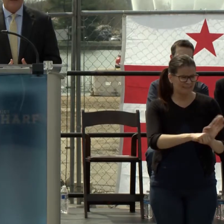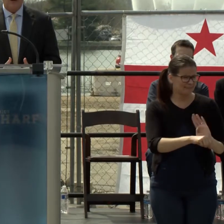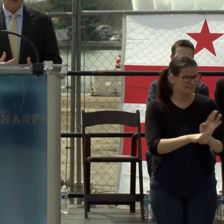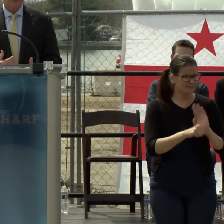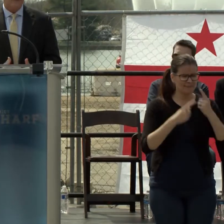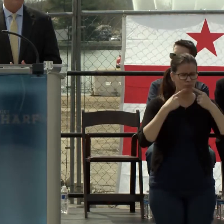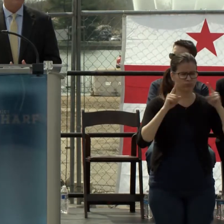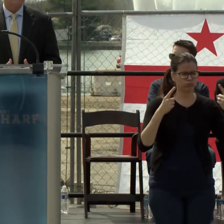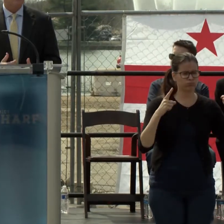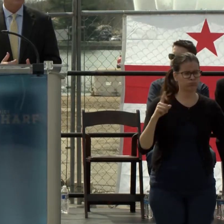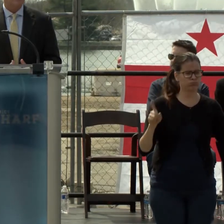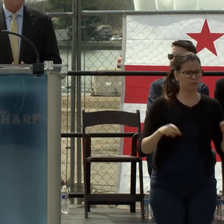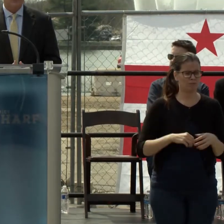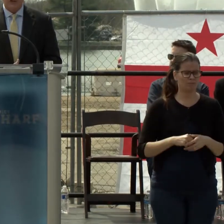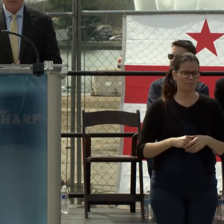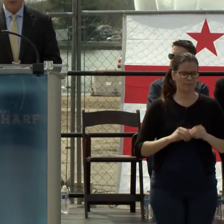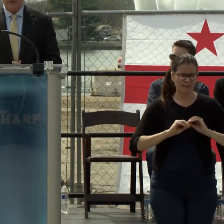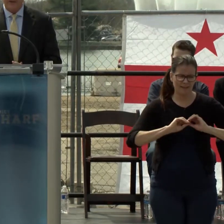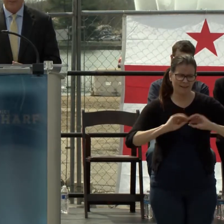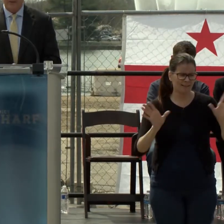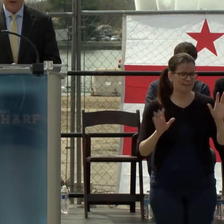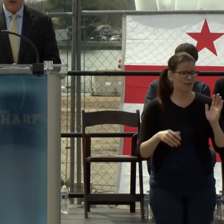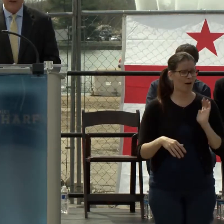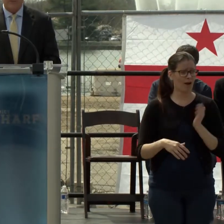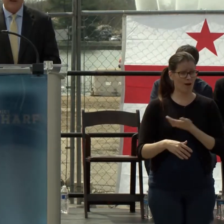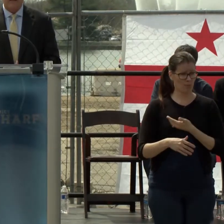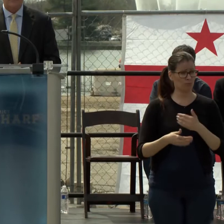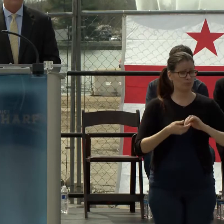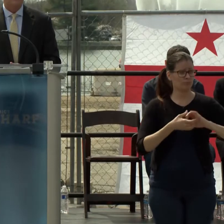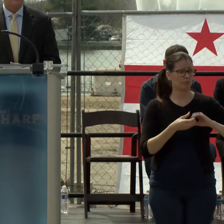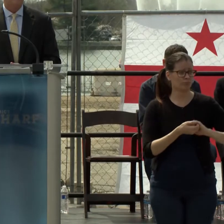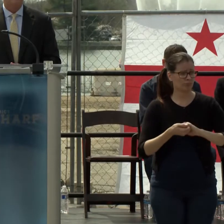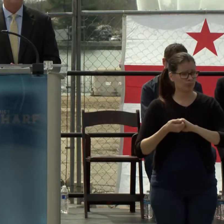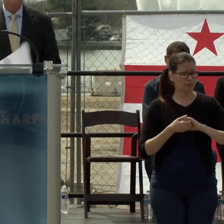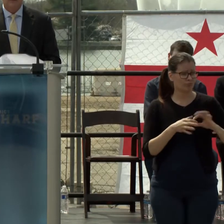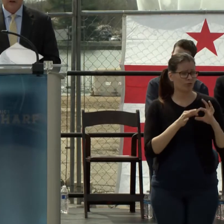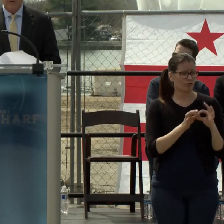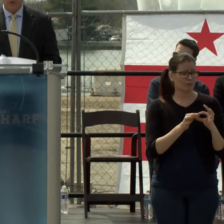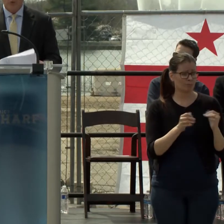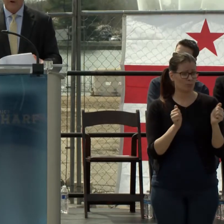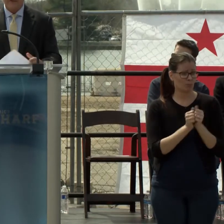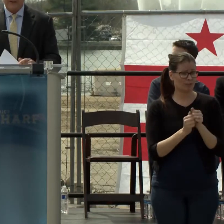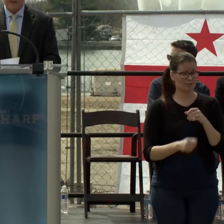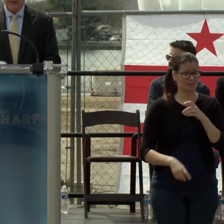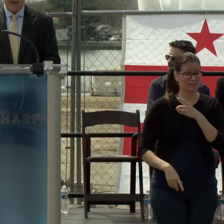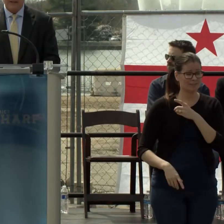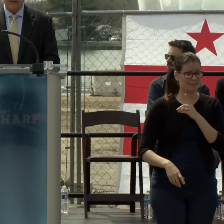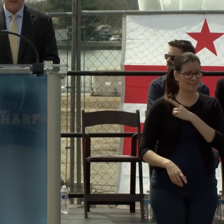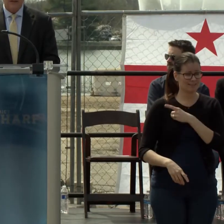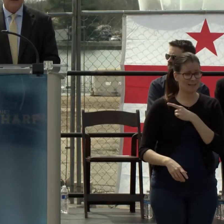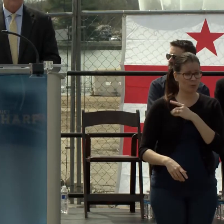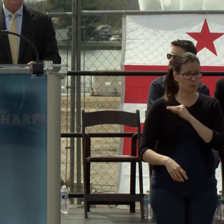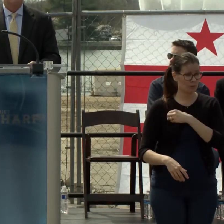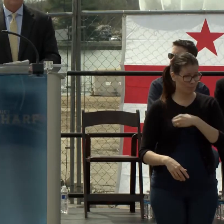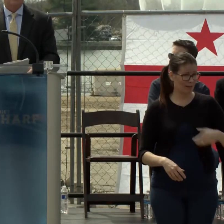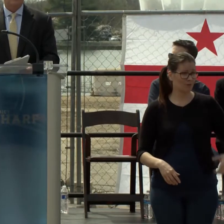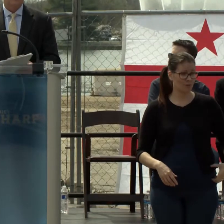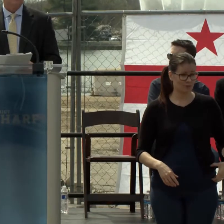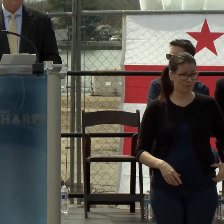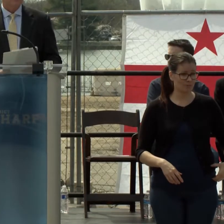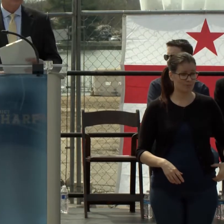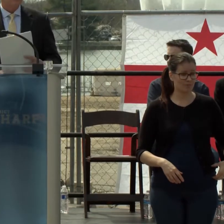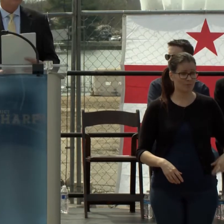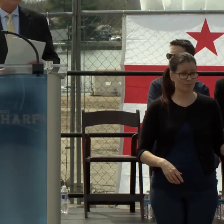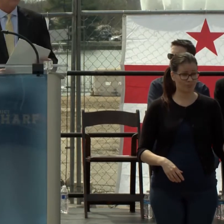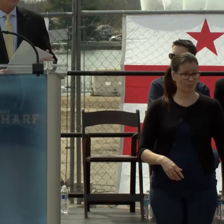the beginning, our collaborative relationship with the Deputy Mayor has been an essential element of the Wharf's success. It's my